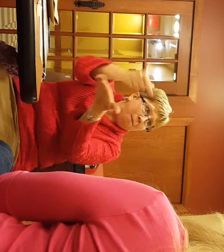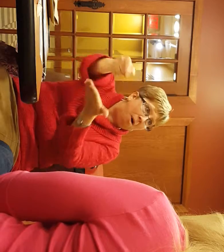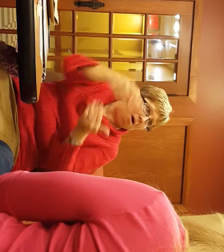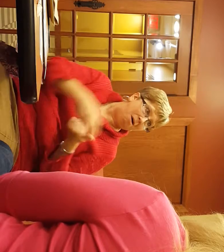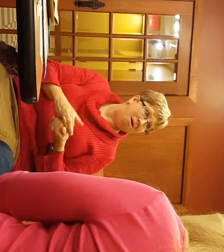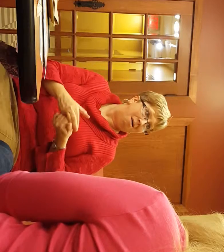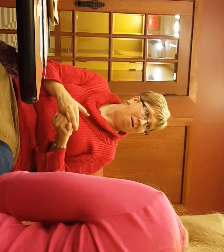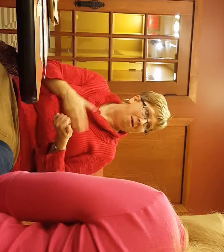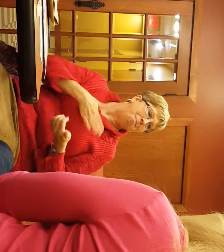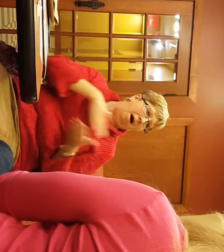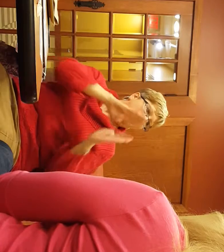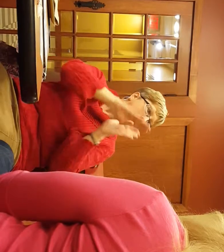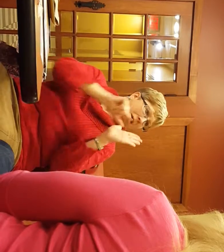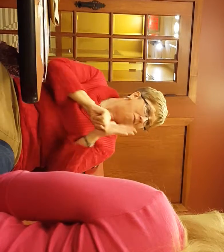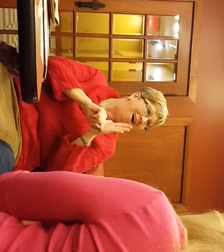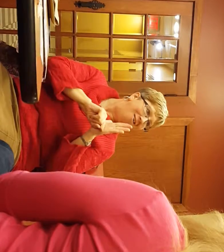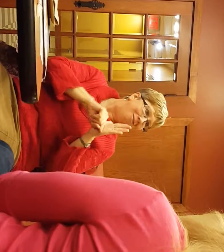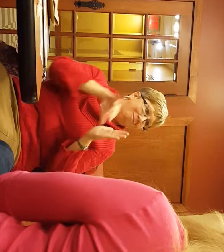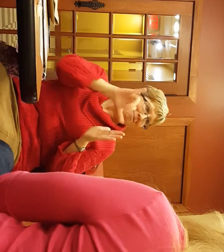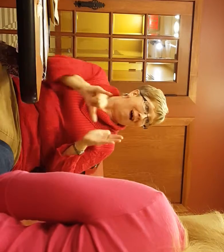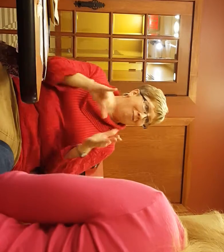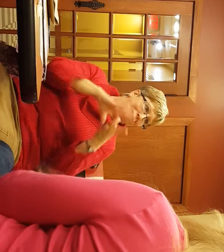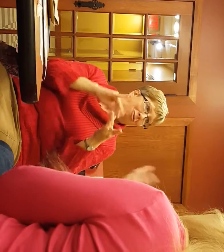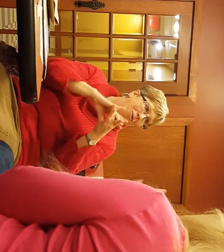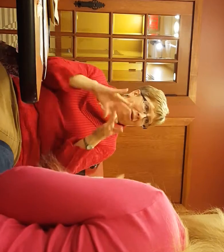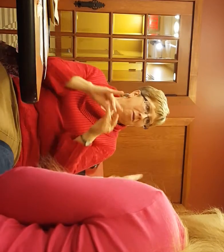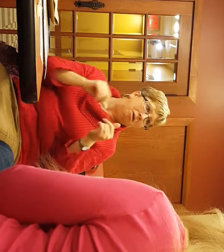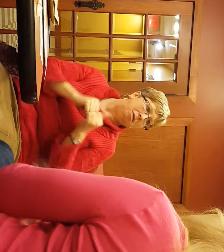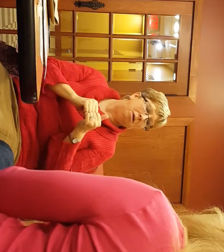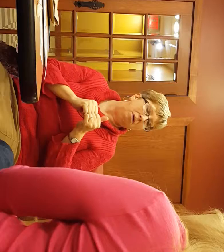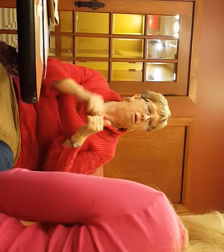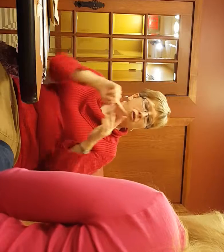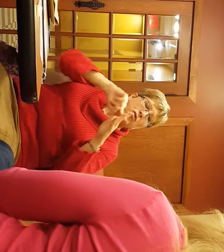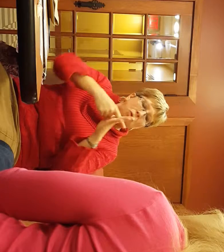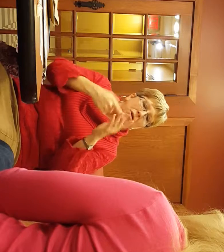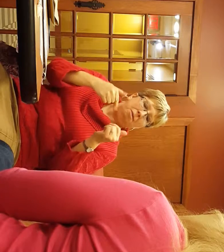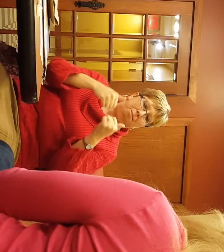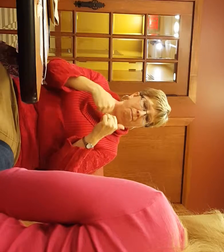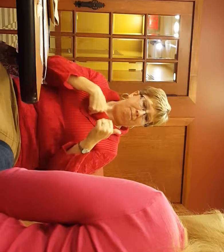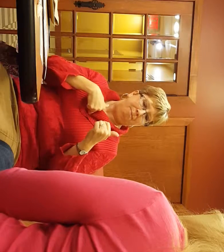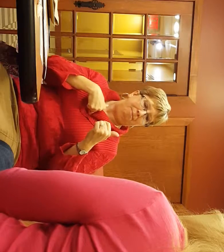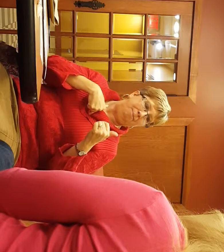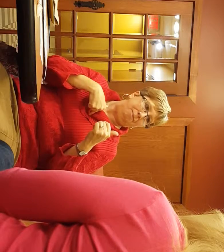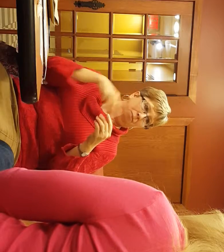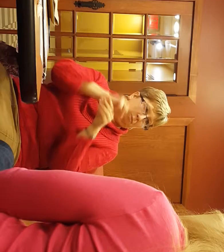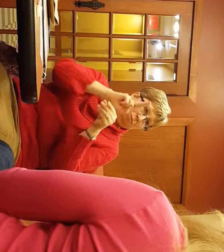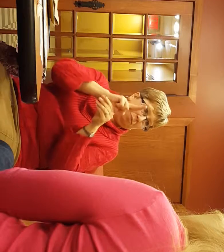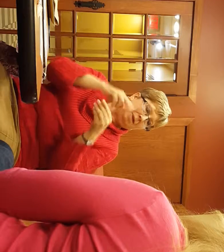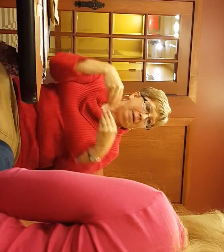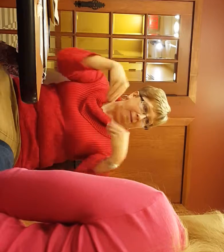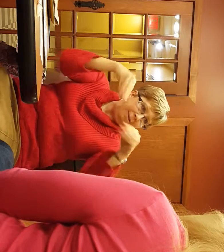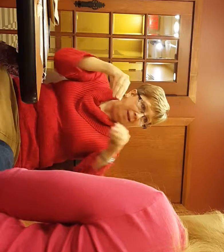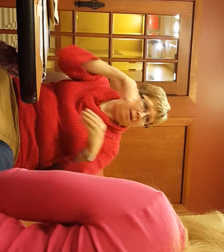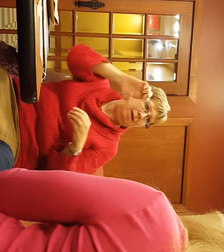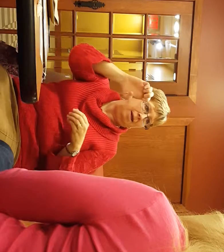on it and where I'm coming from and what got me started with essential oils. And it's interesting because they saw the difference in Madeline,